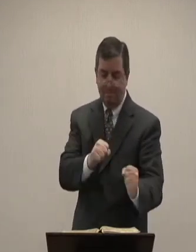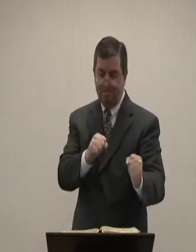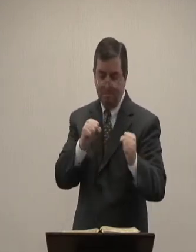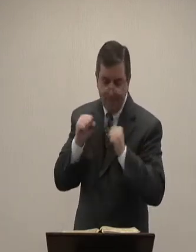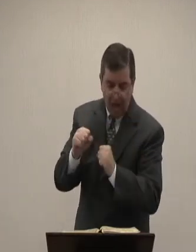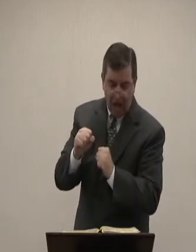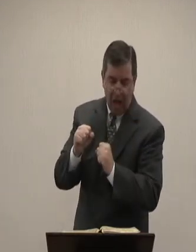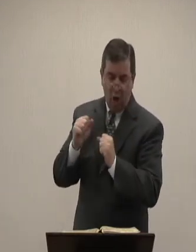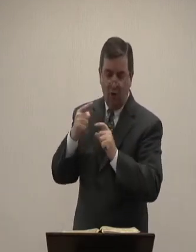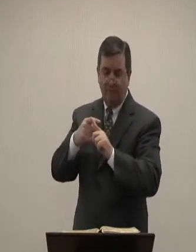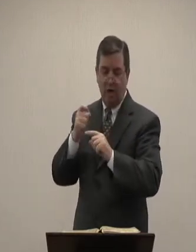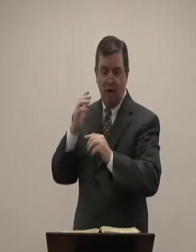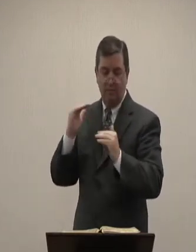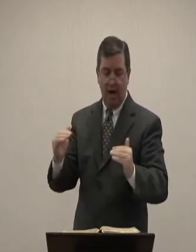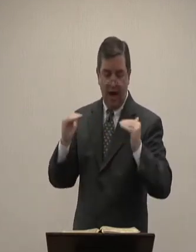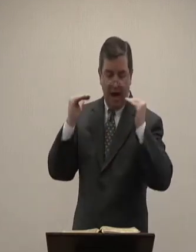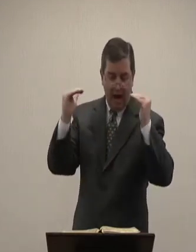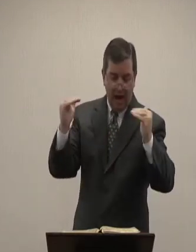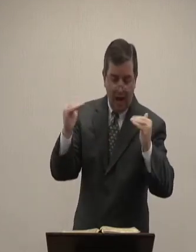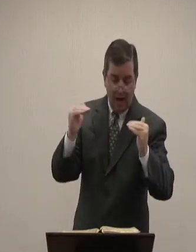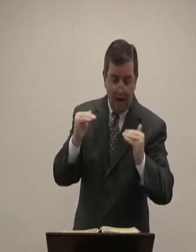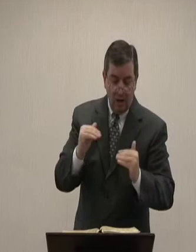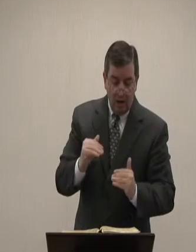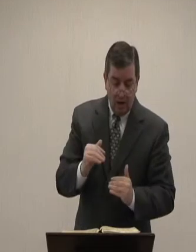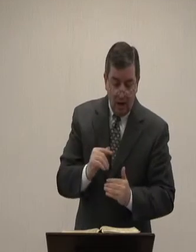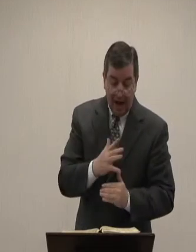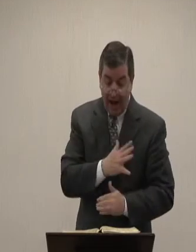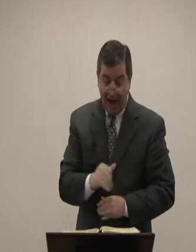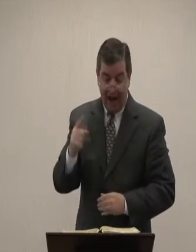But stay in the city until you have been clothed with power